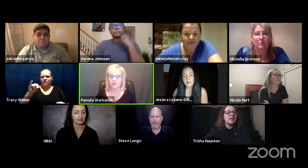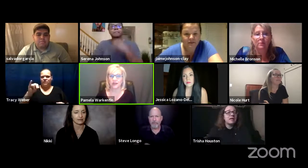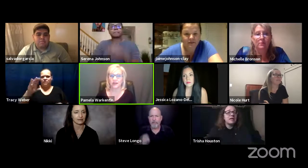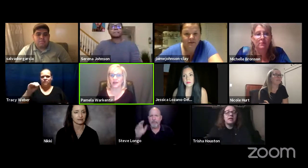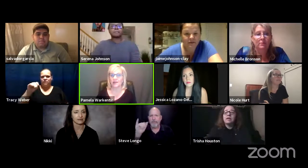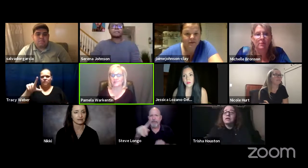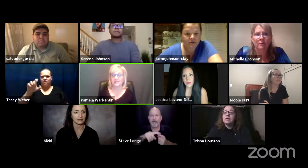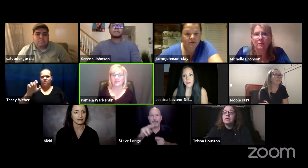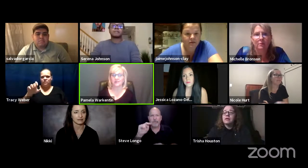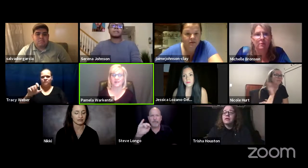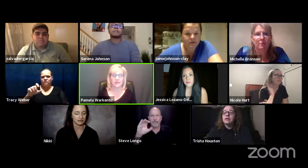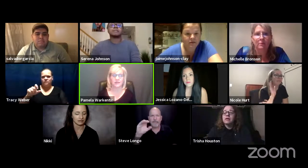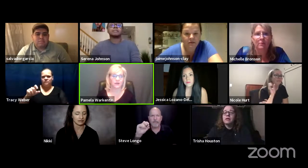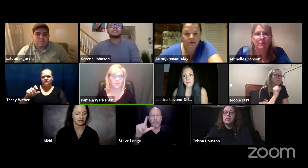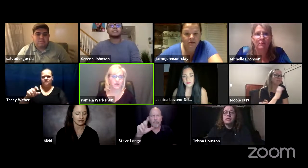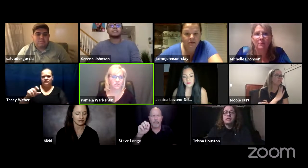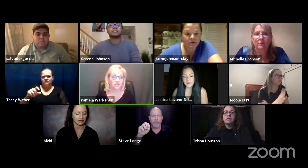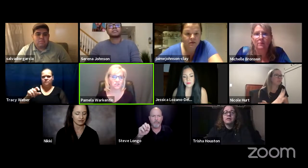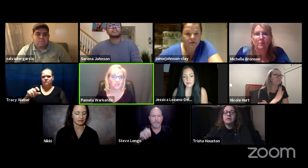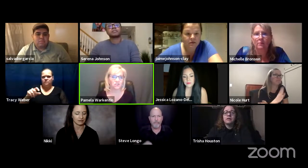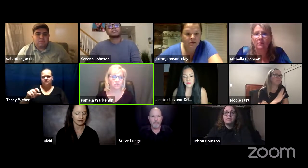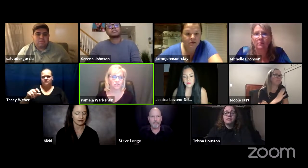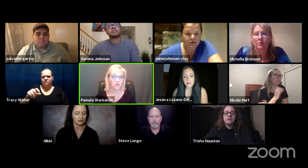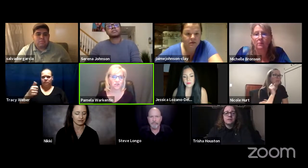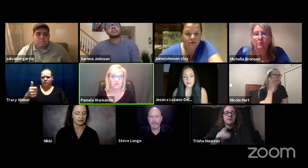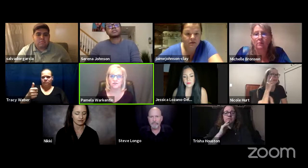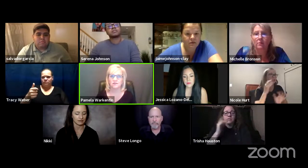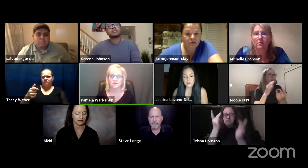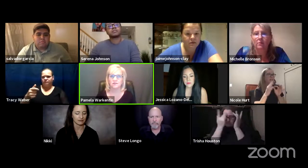Okay, I lost everything. My apologies. This is Trisha.